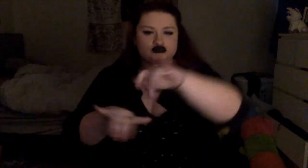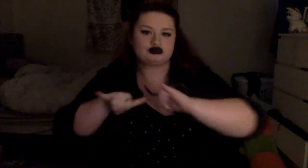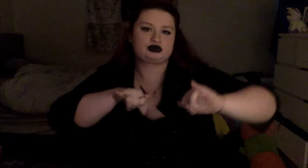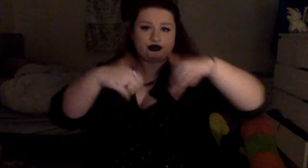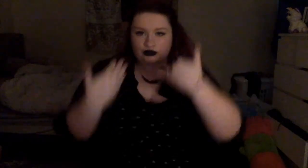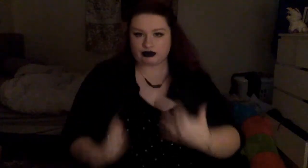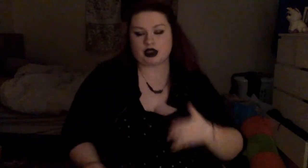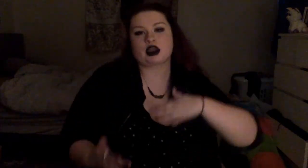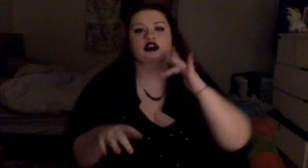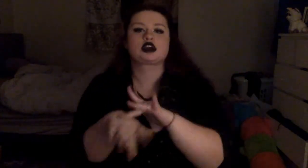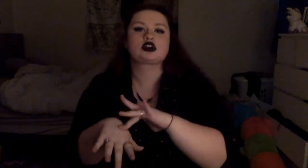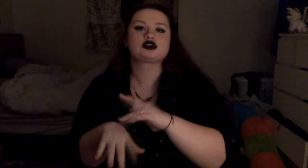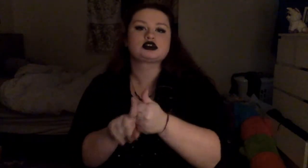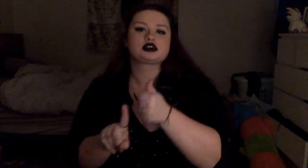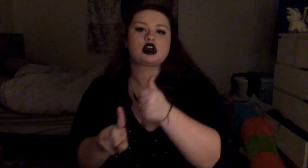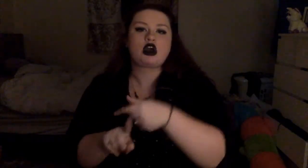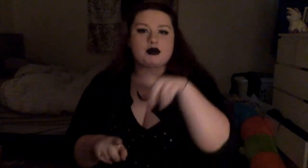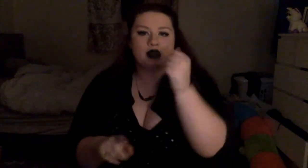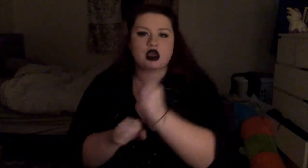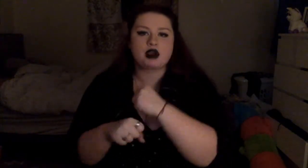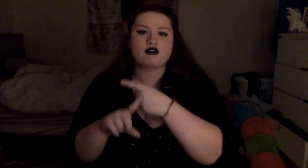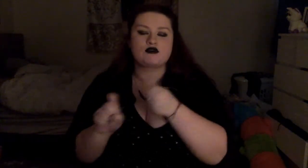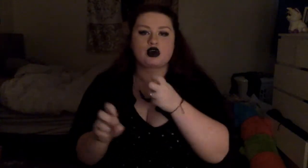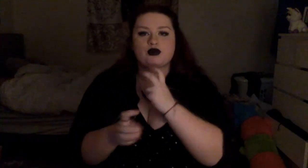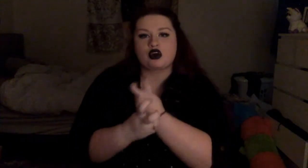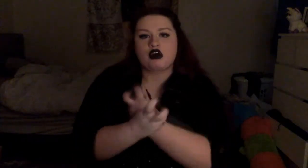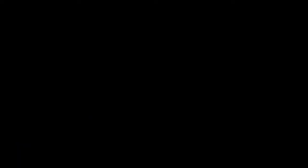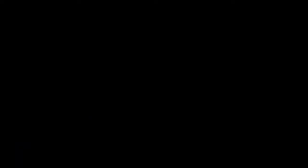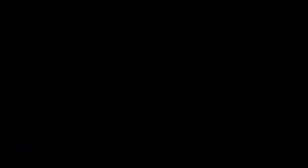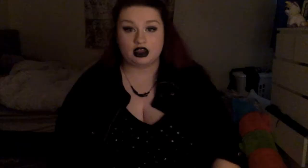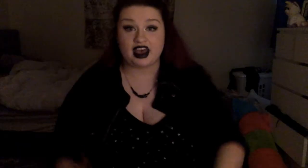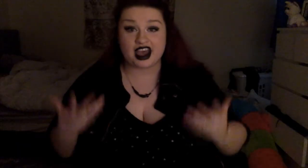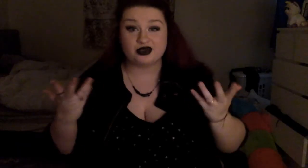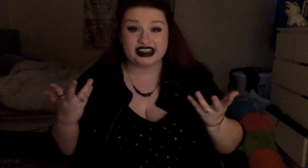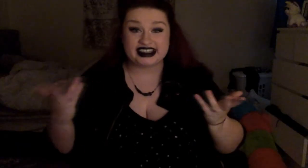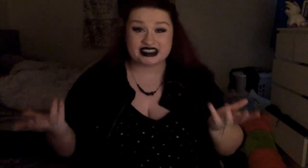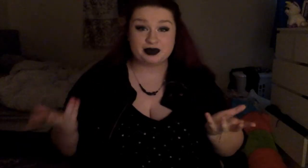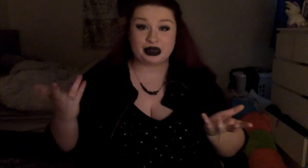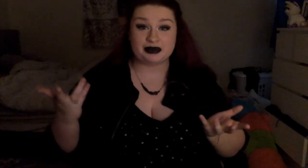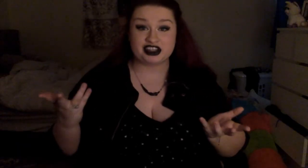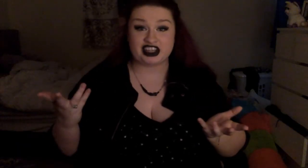one of them. My touch is black and poisonous. And really, that's pretty much it.